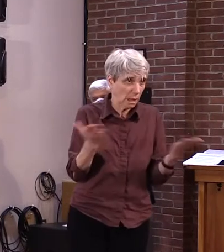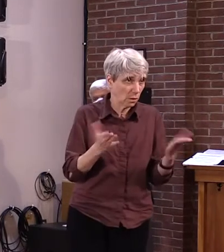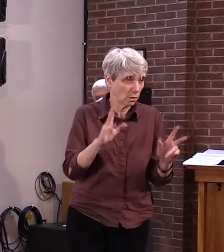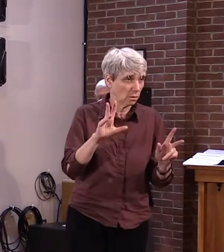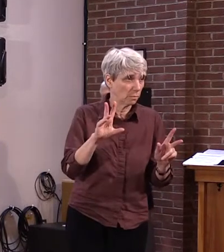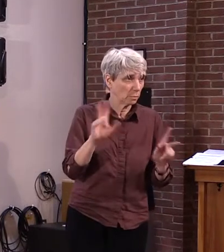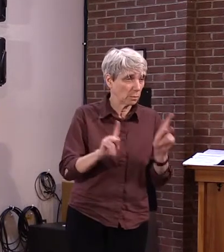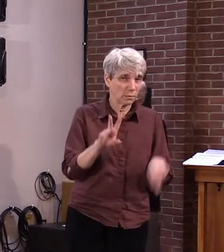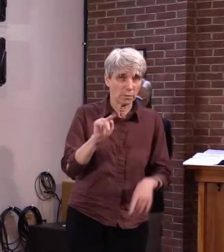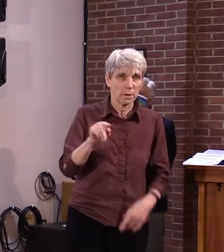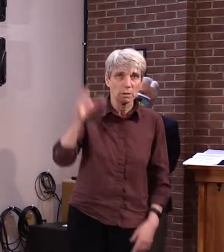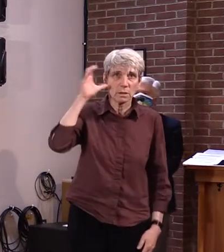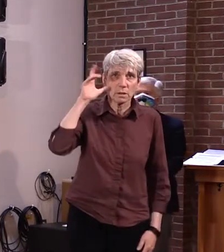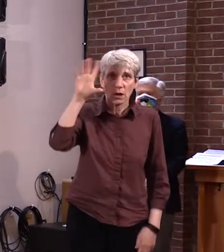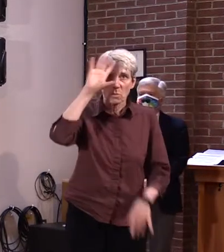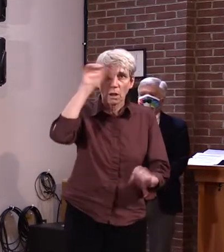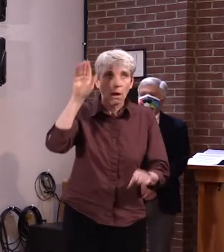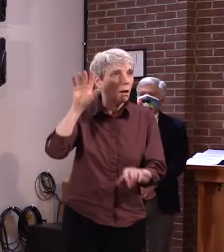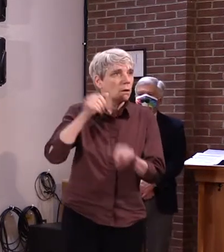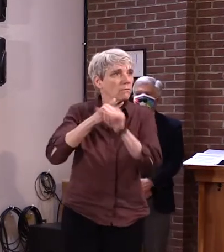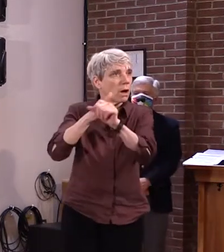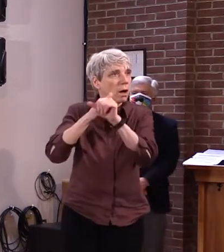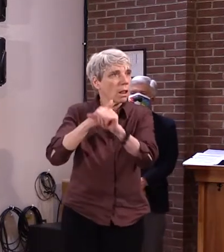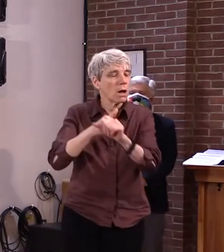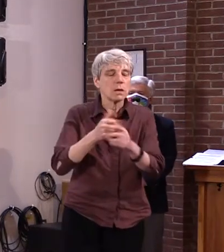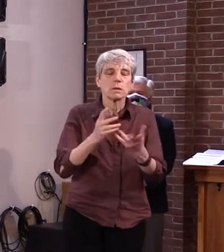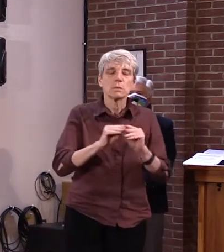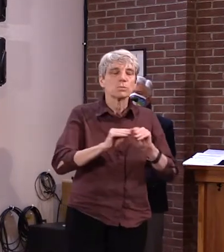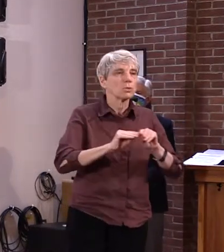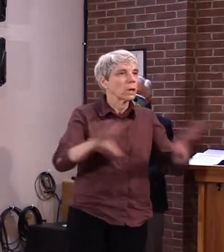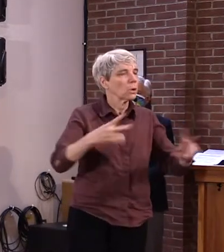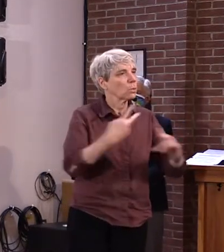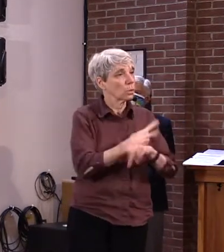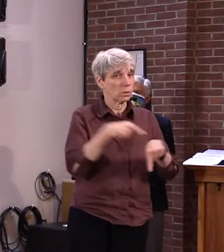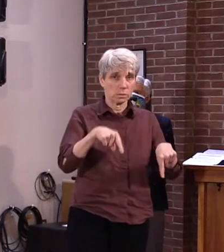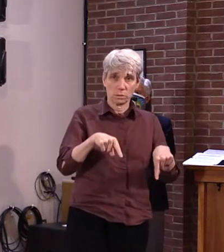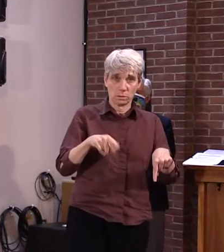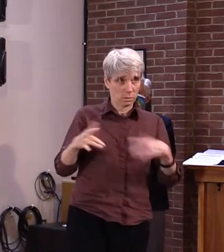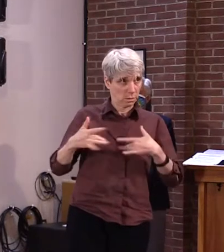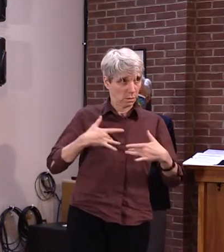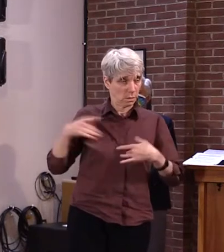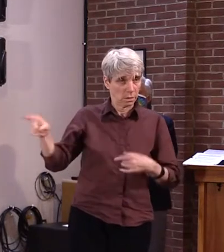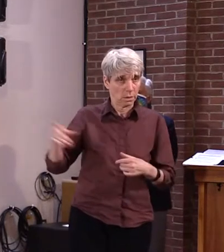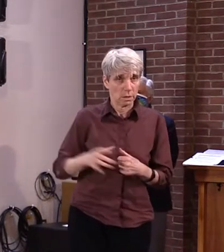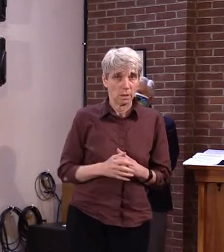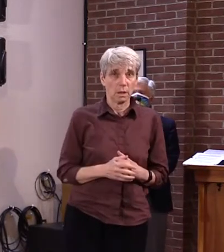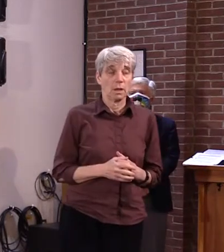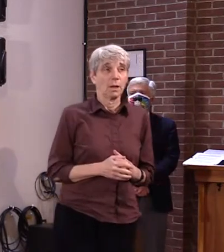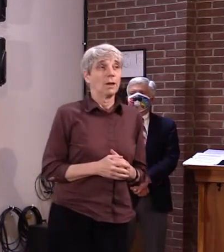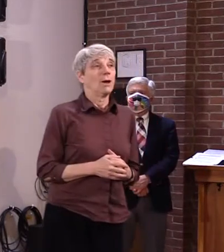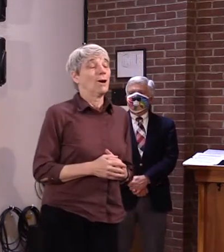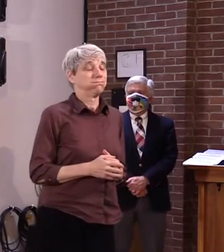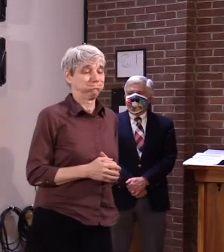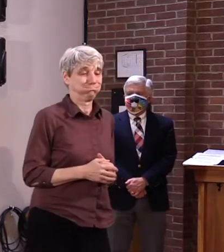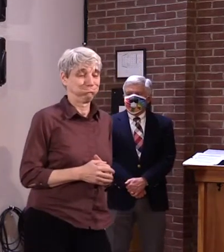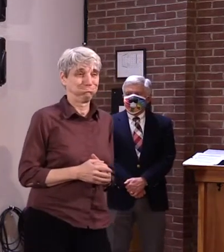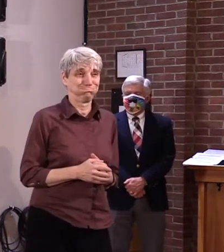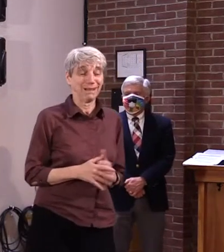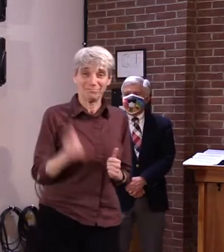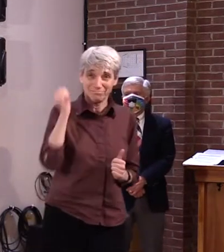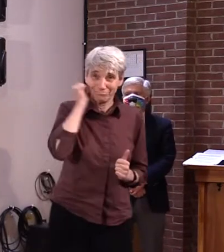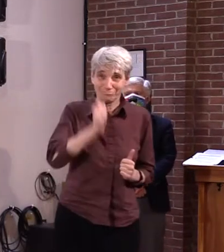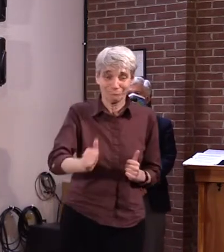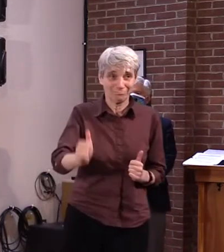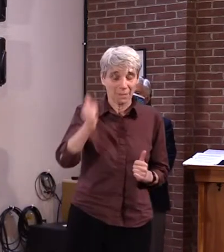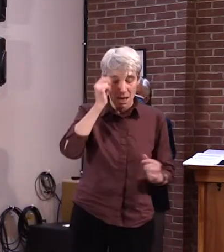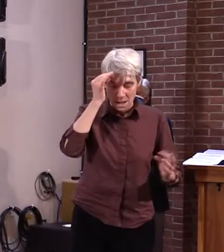doctor Levine are saying? I am concerned about the spread every single day. You know,